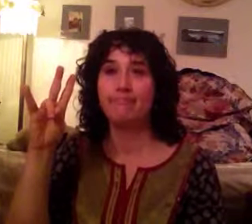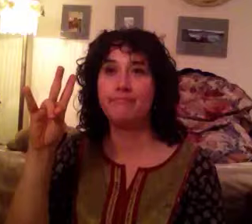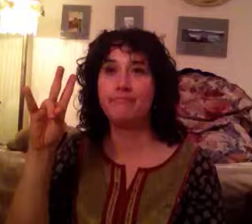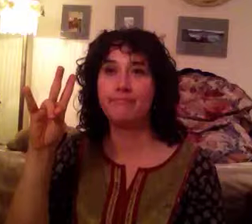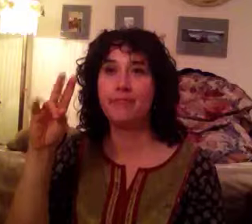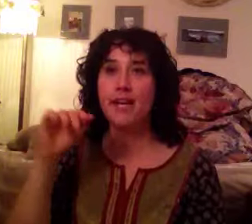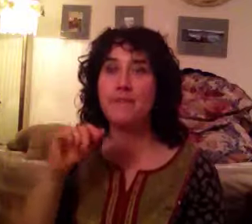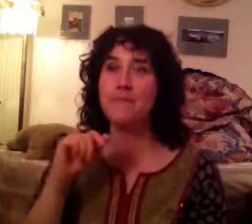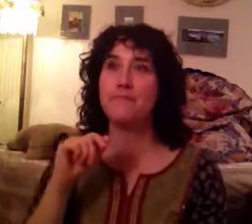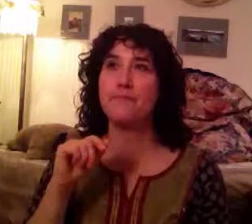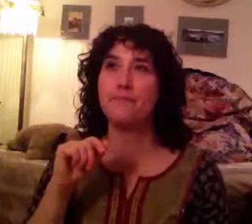Okay?